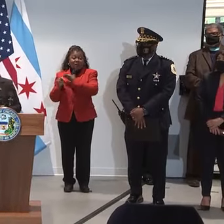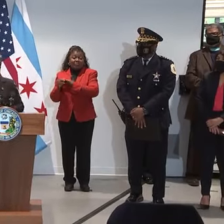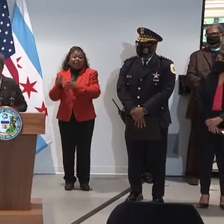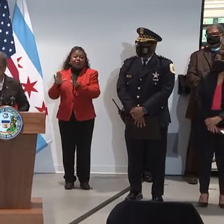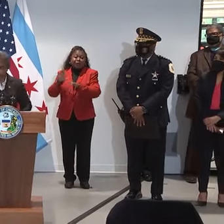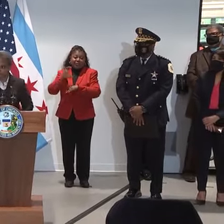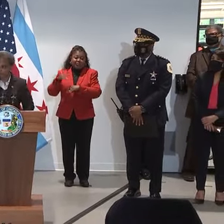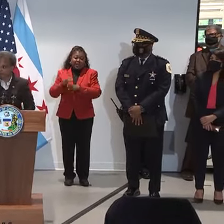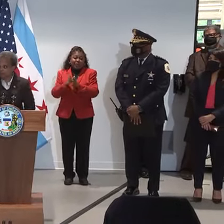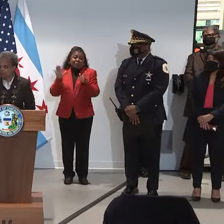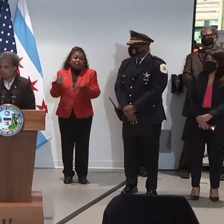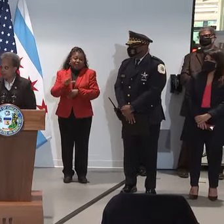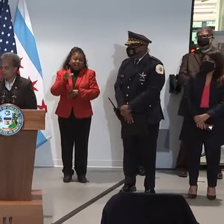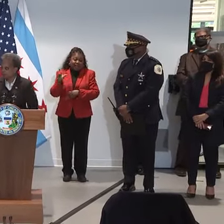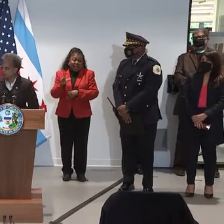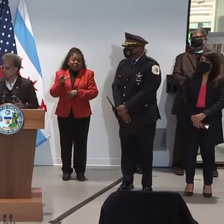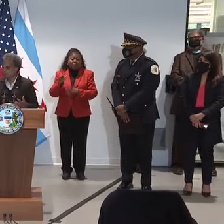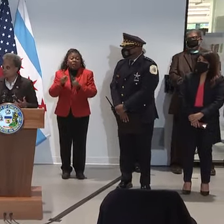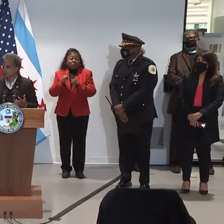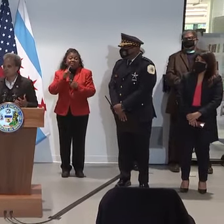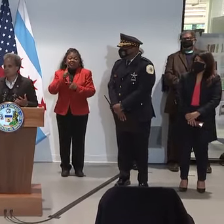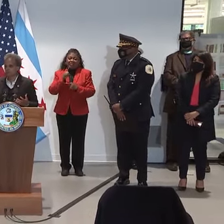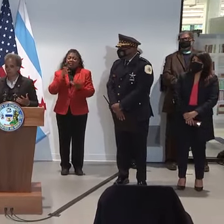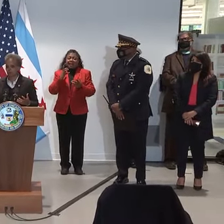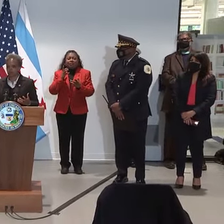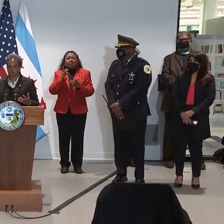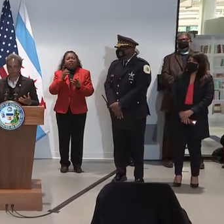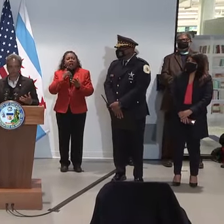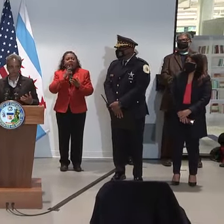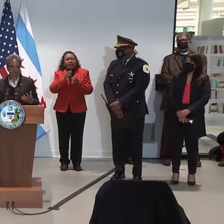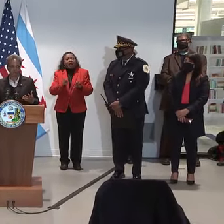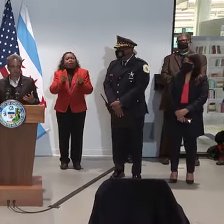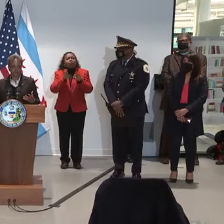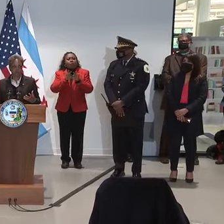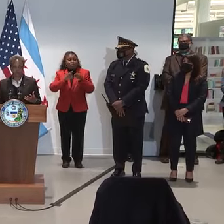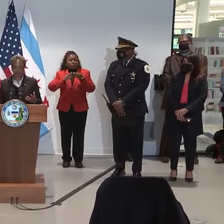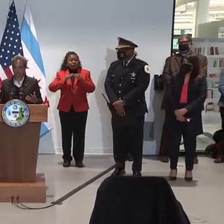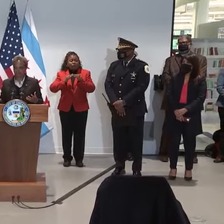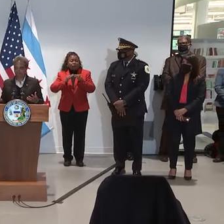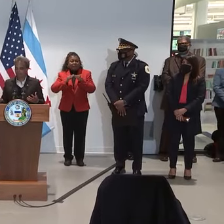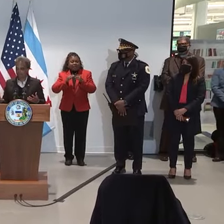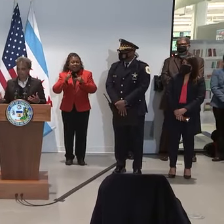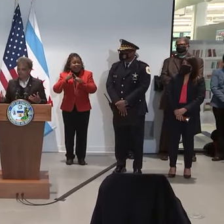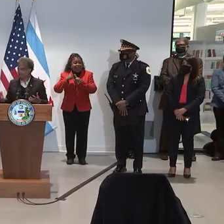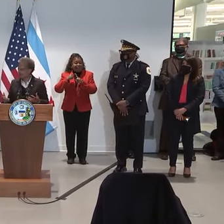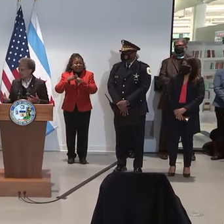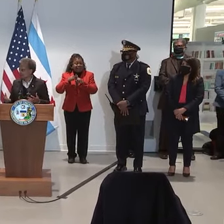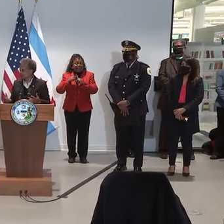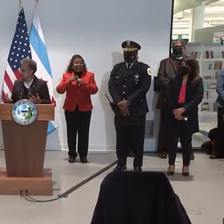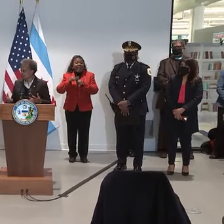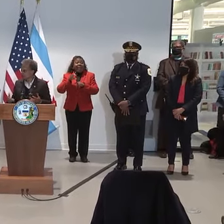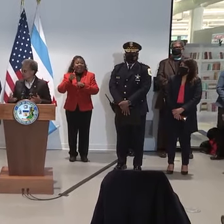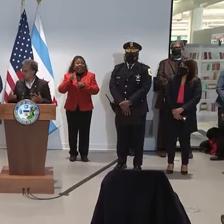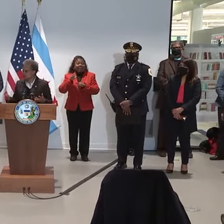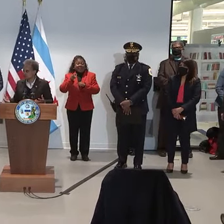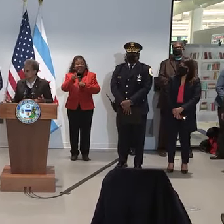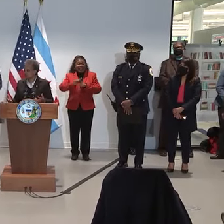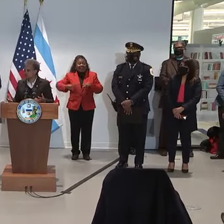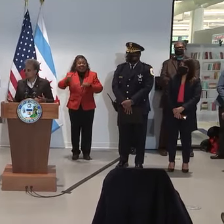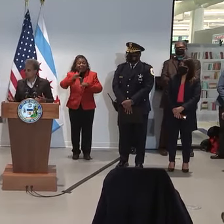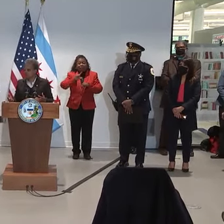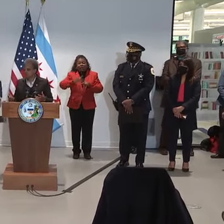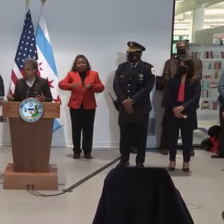our great Chicago Public Library, which is such an important community asset. 80 library branches across